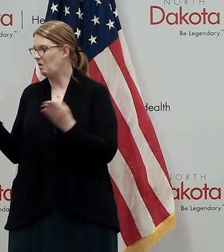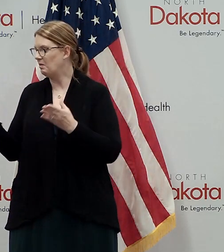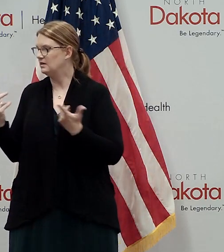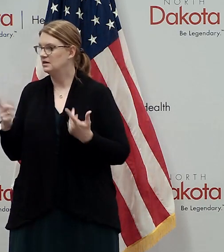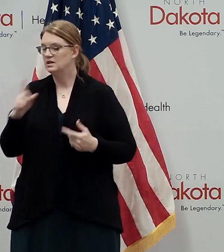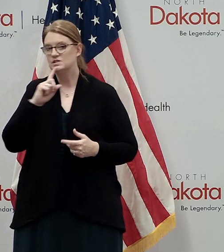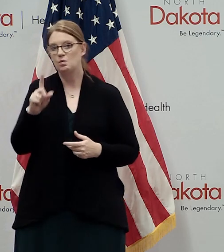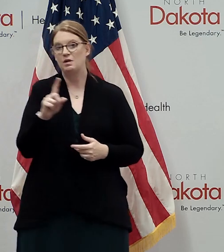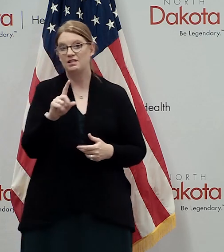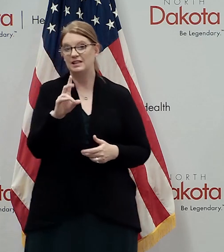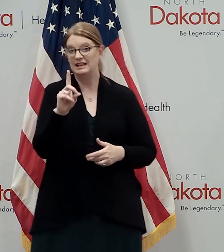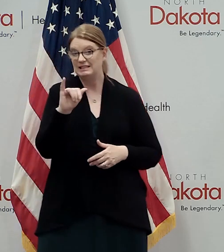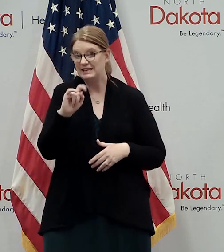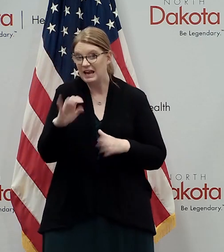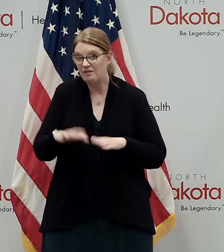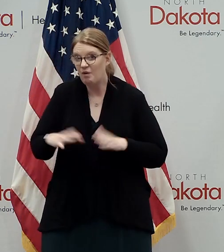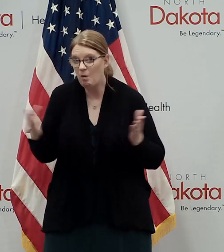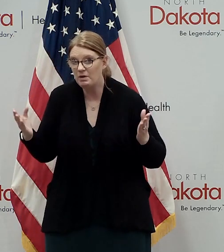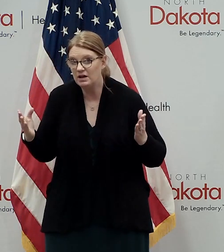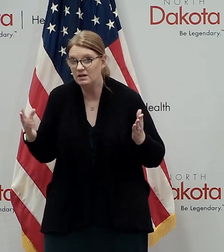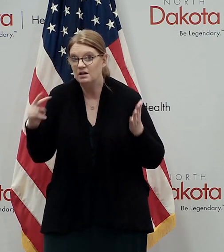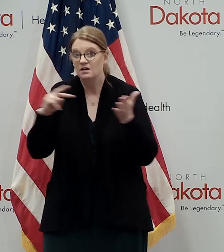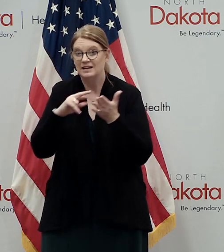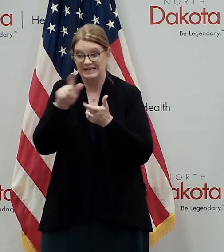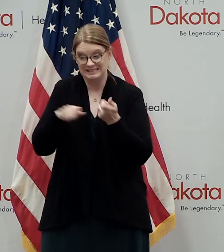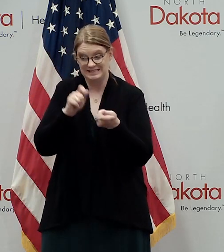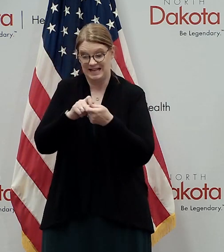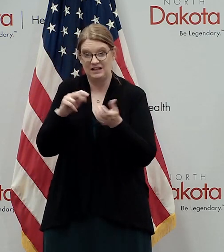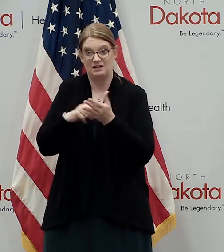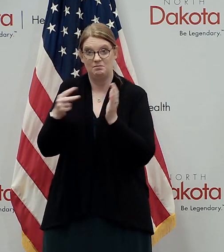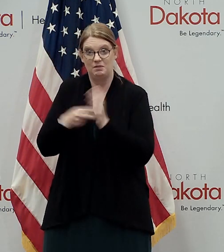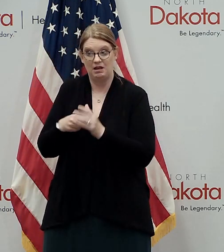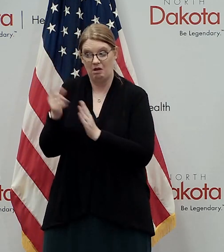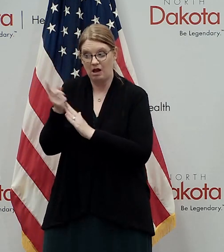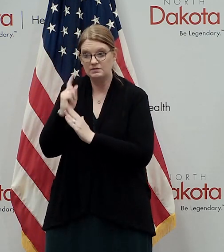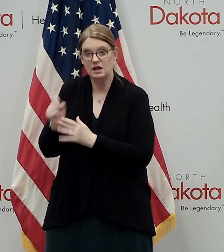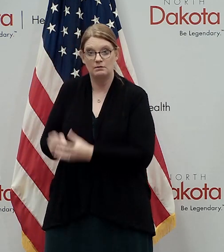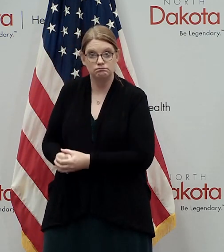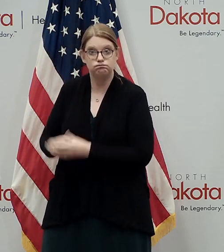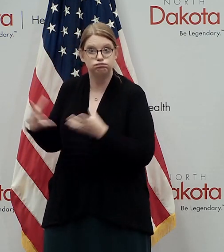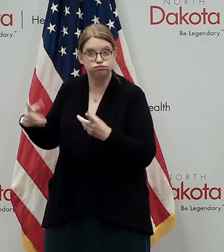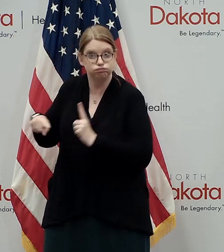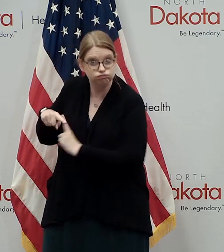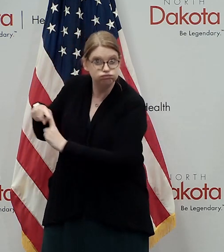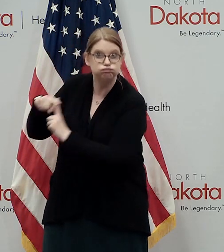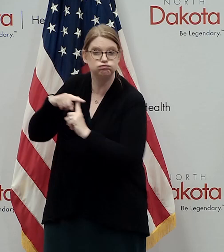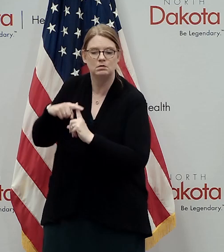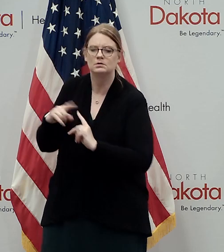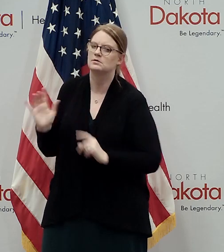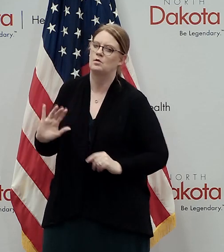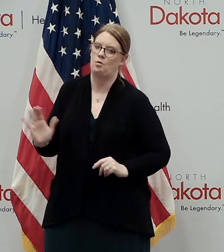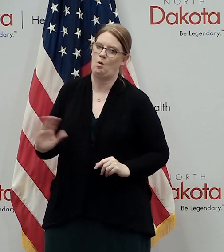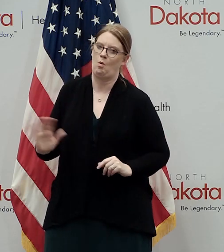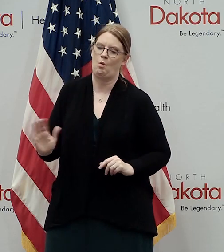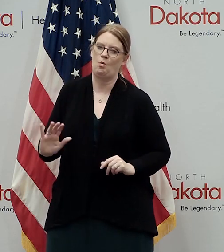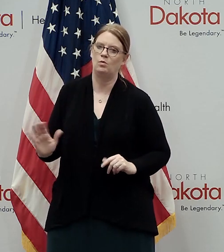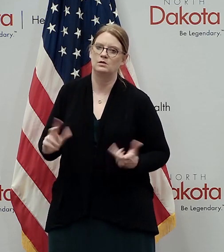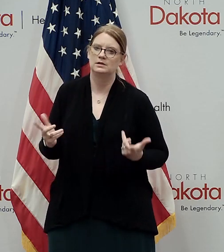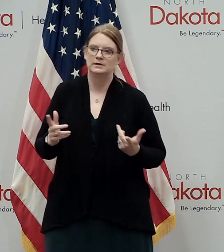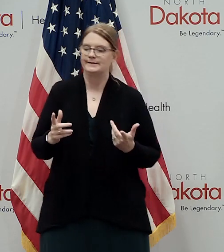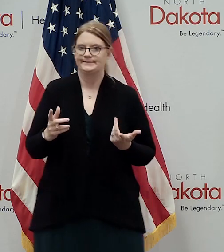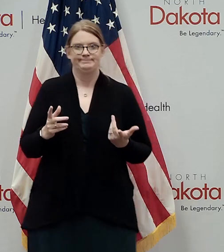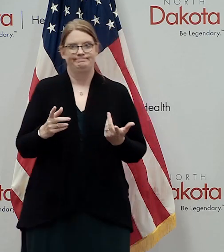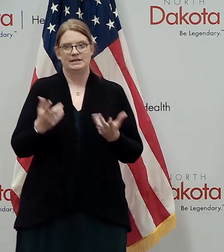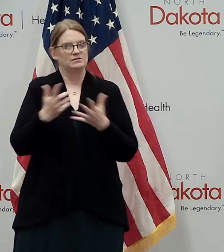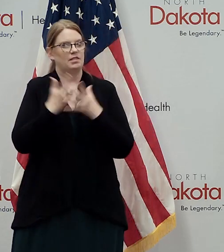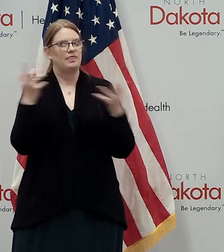of reopening is not a direct indicator of when these cases started to increase. So I would say, again, there's more unknowns than